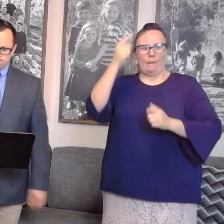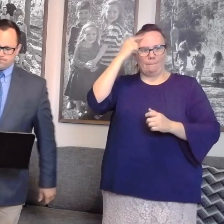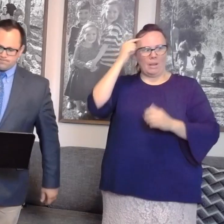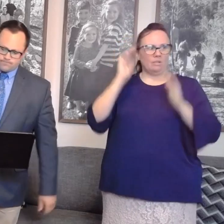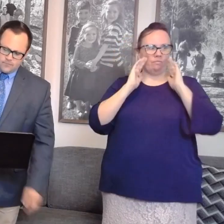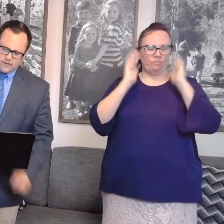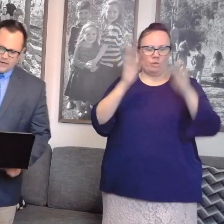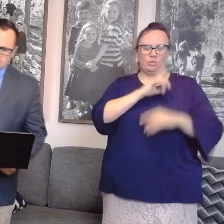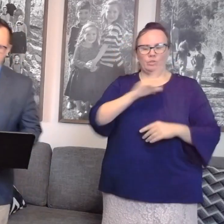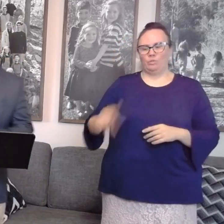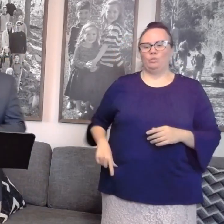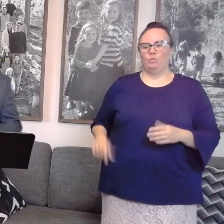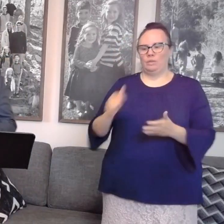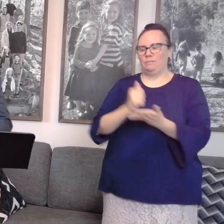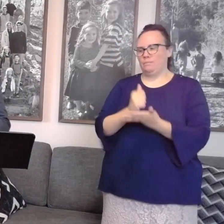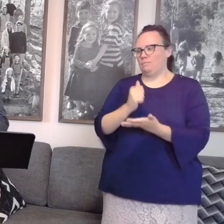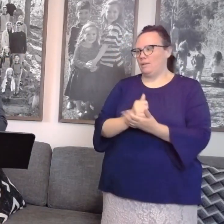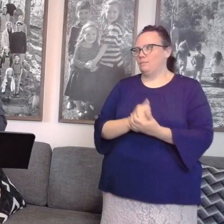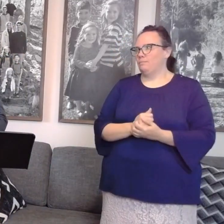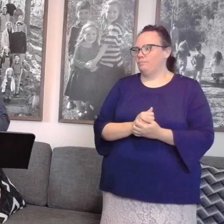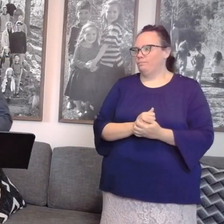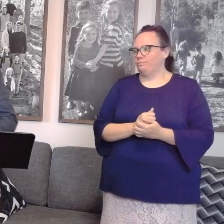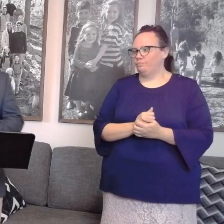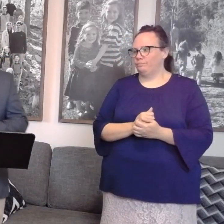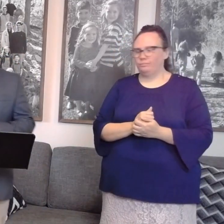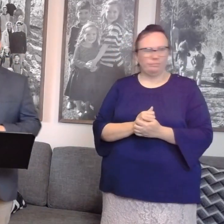Lord. Amen. Thank you, Jesus.